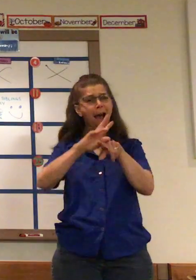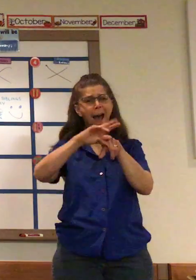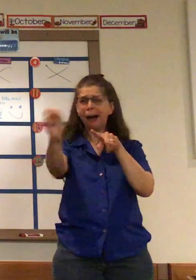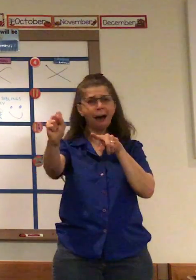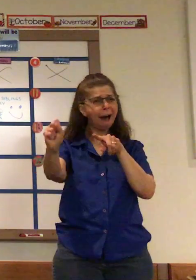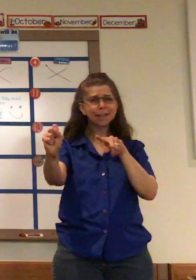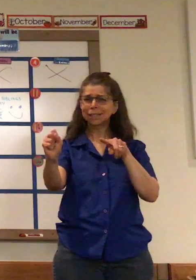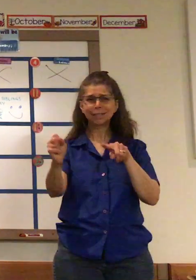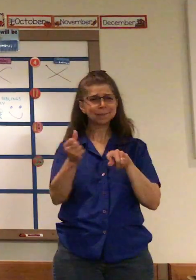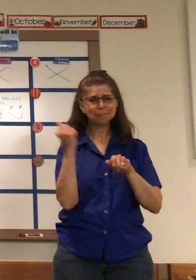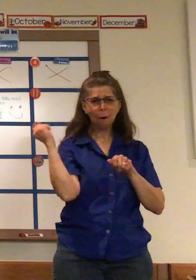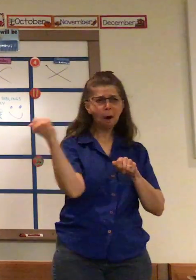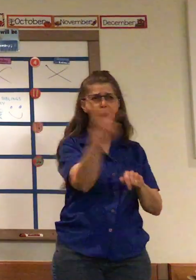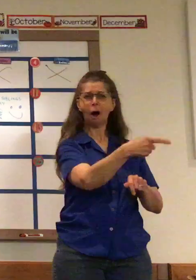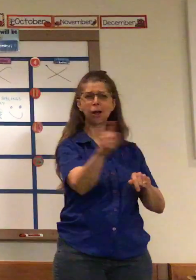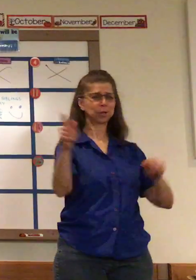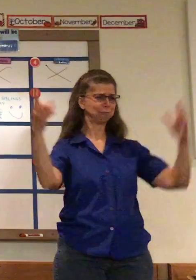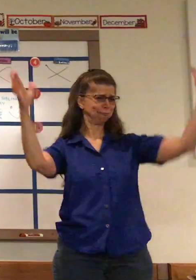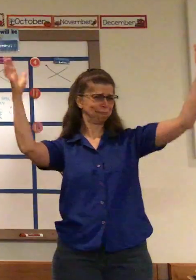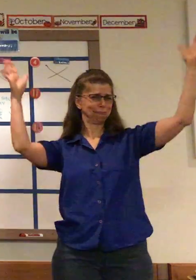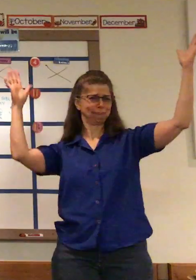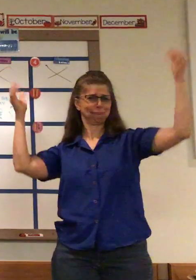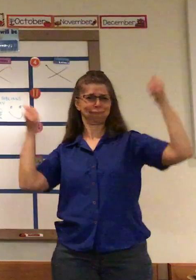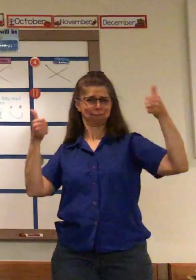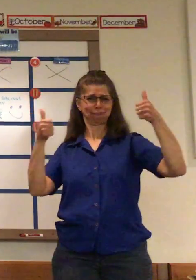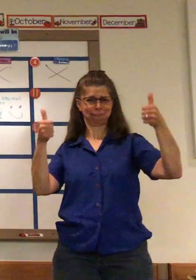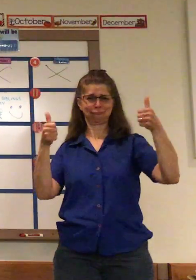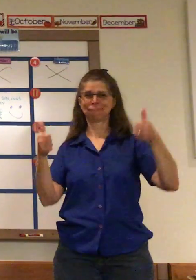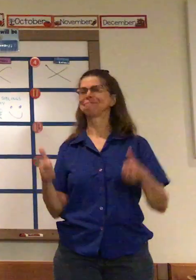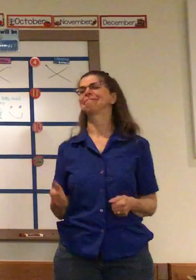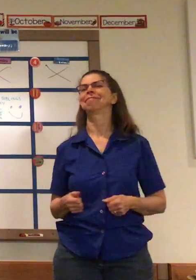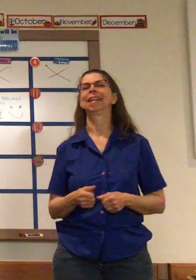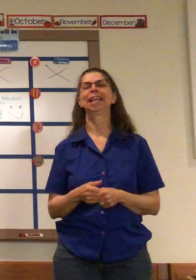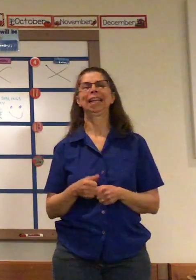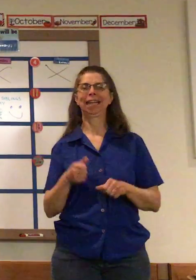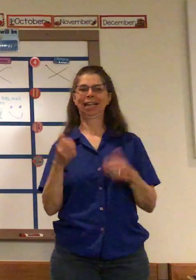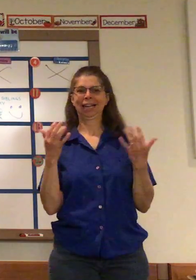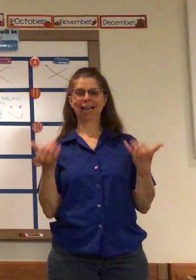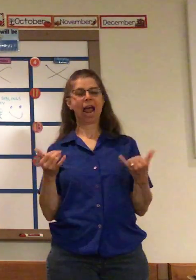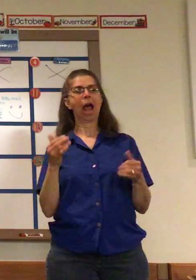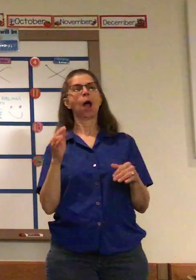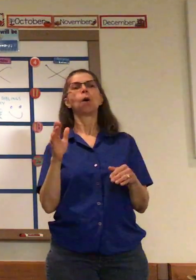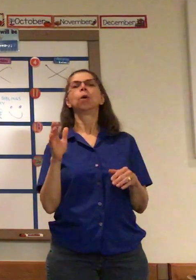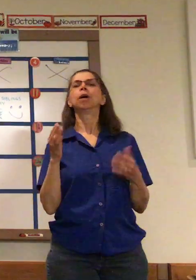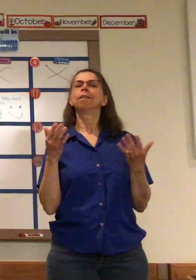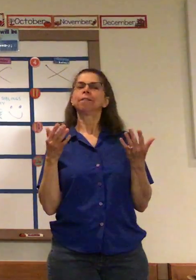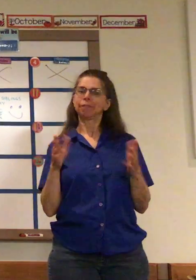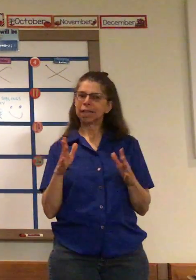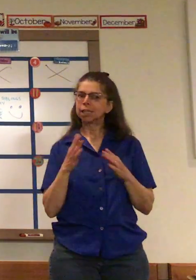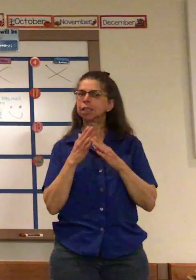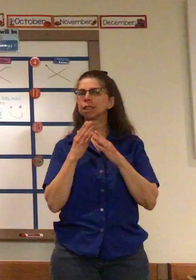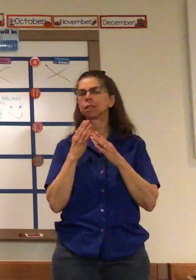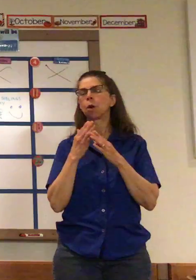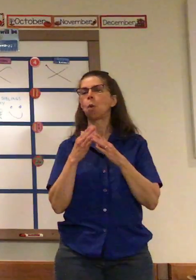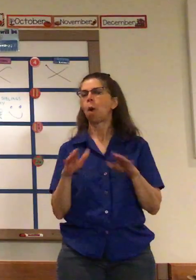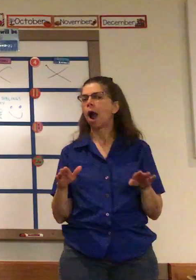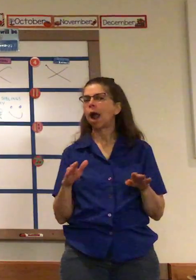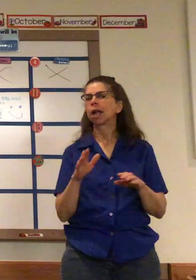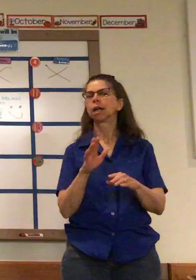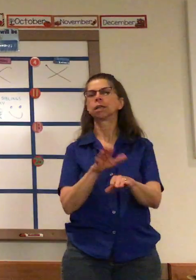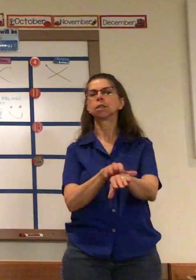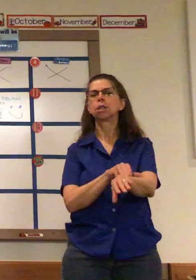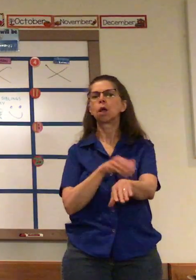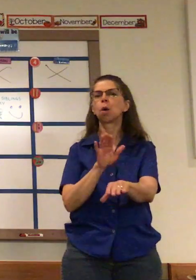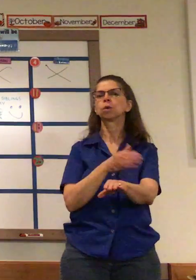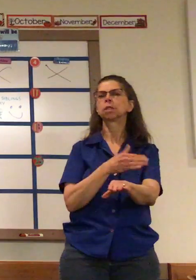Awesome job, you guys. You did great. So we sang our Days of the Week song quiet and slow at